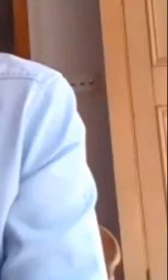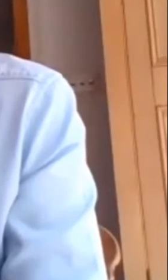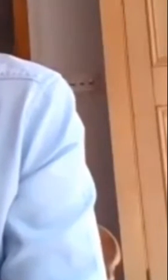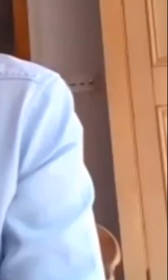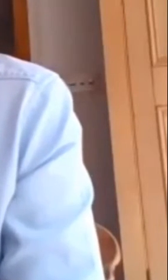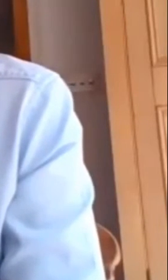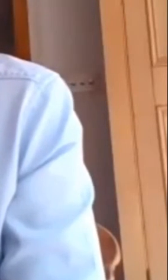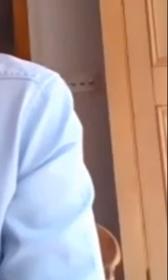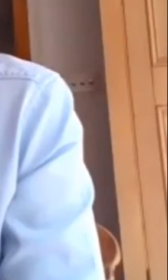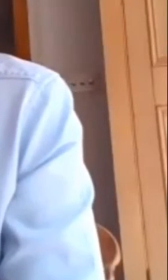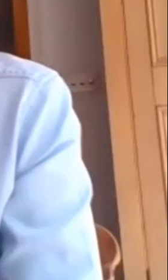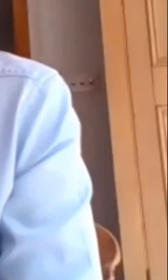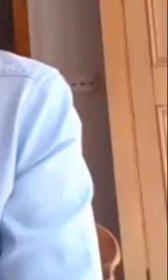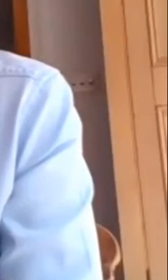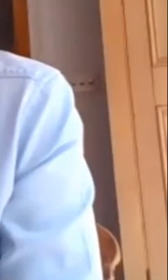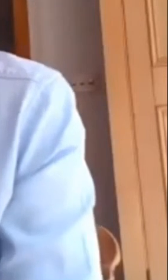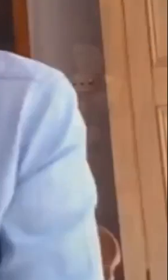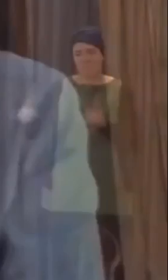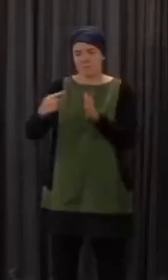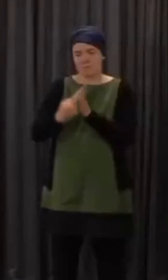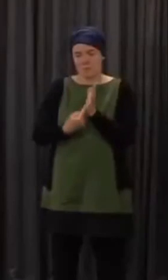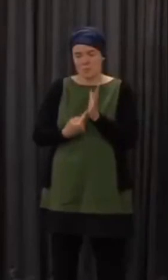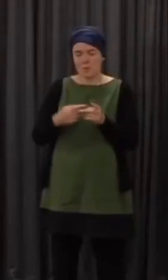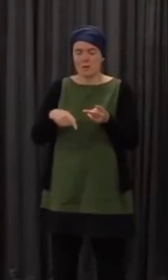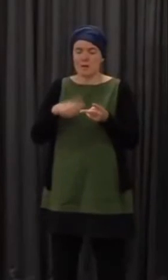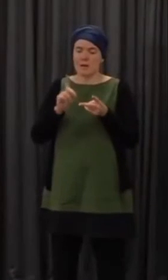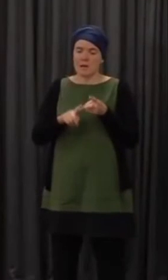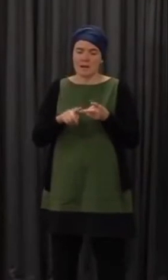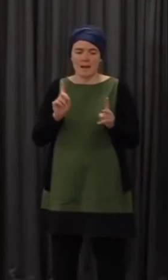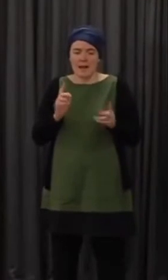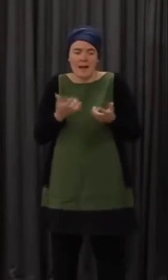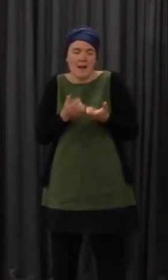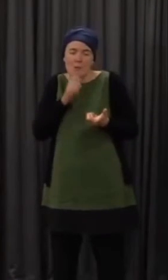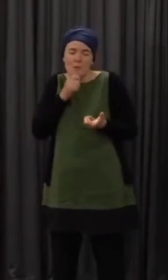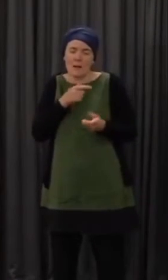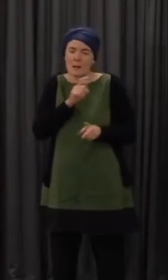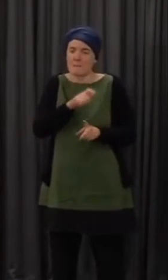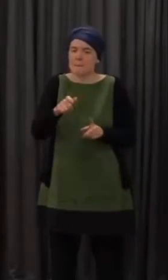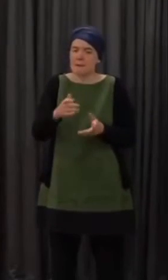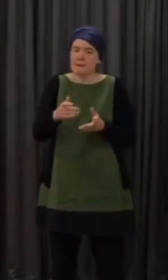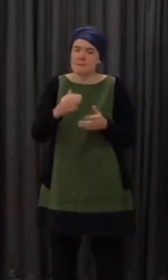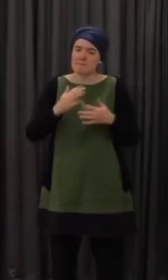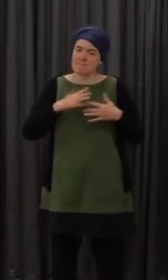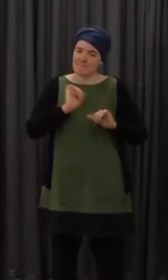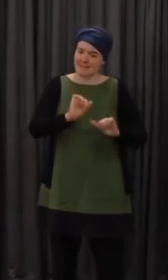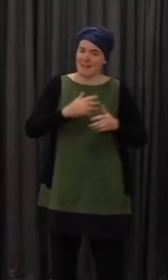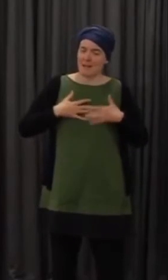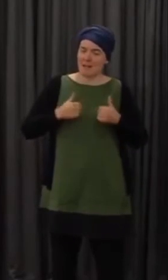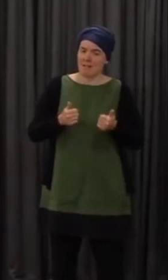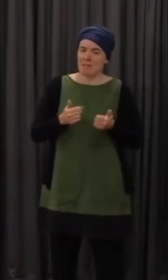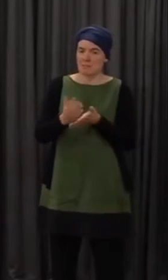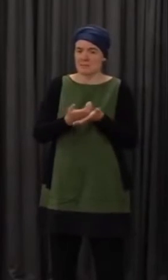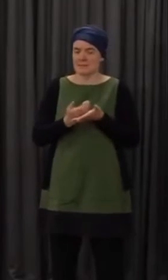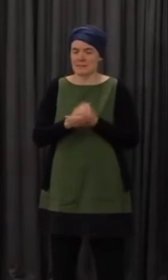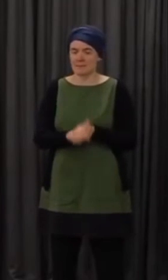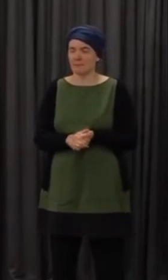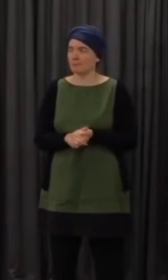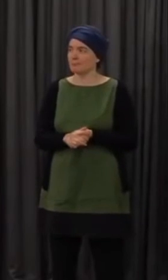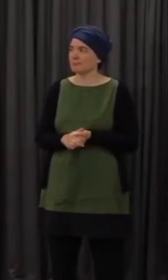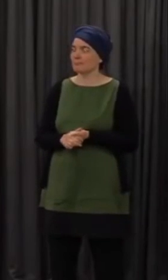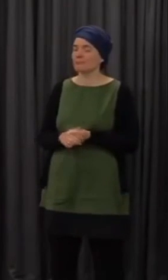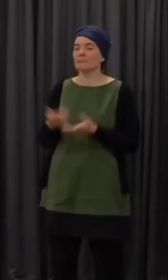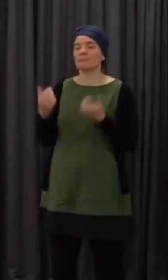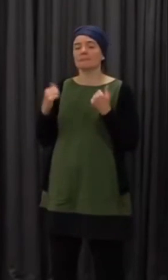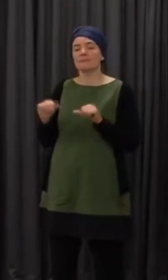unscrupulous employers don't take advantage? Well, what I've seen of the documents that the UK circulated over